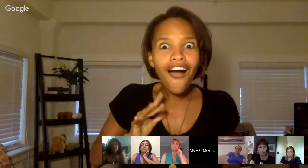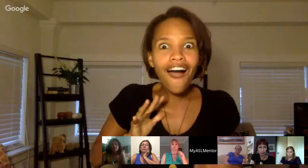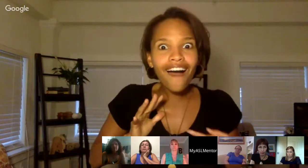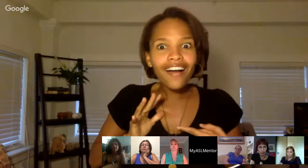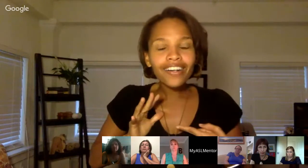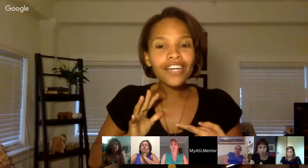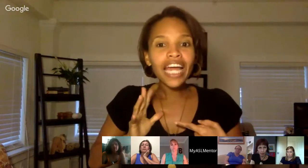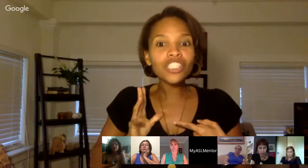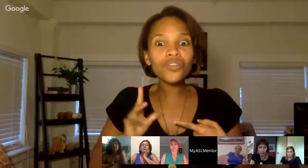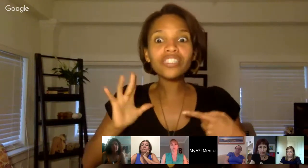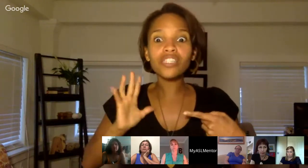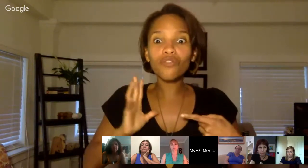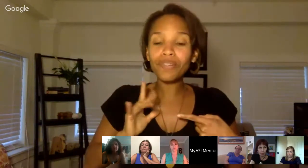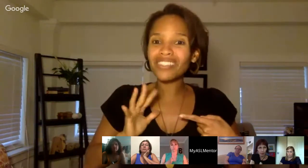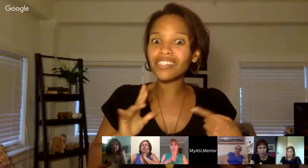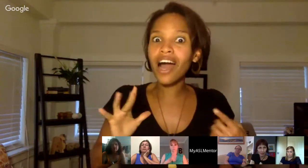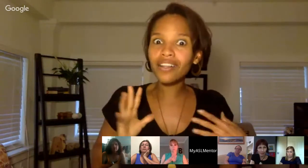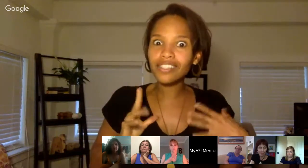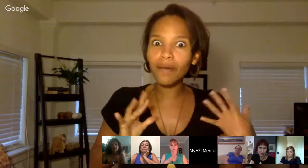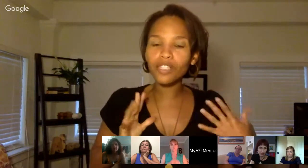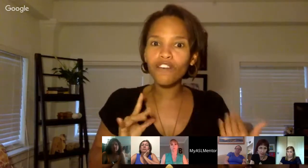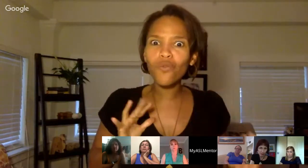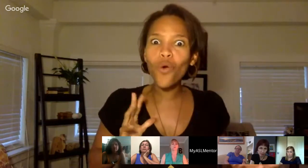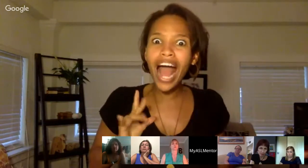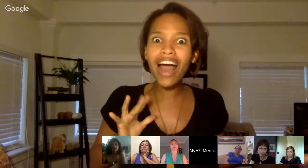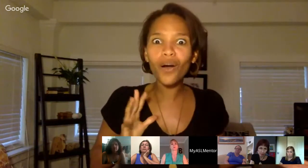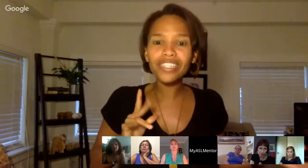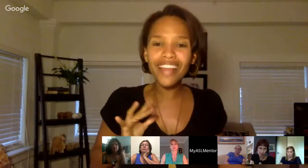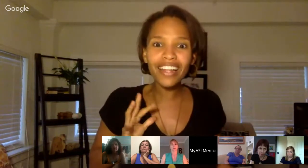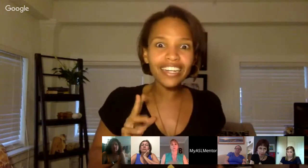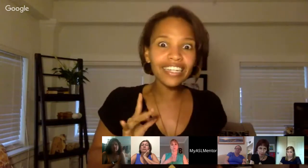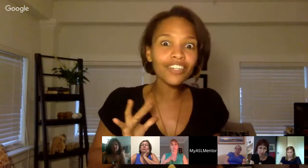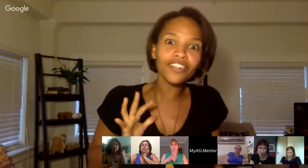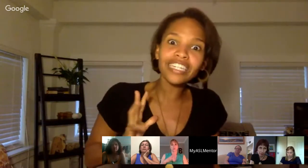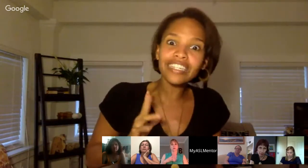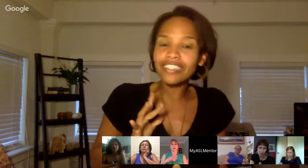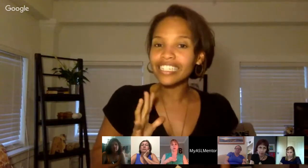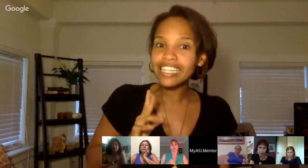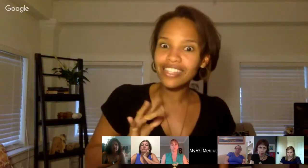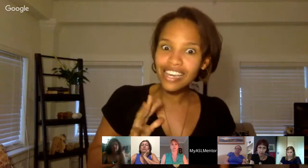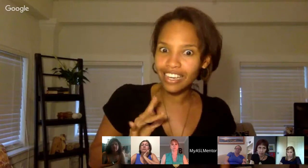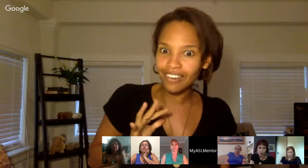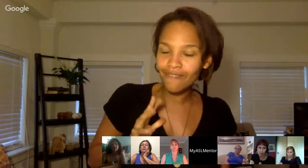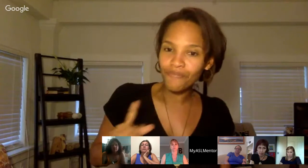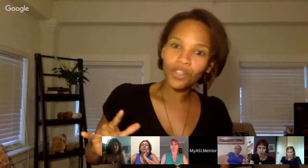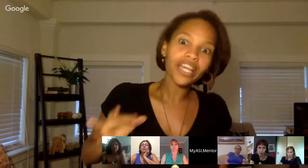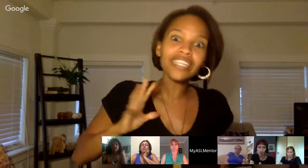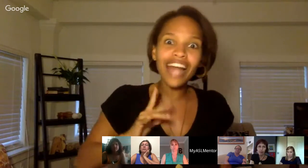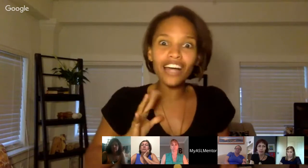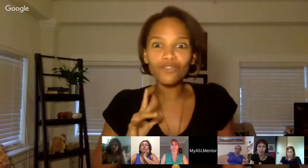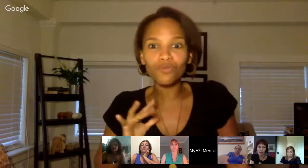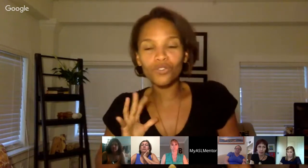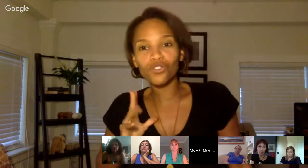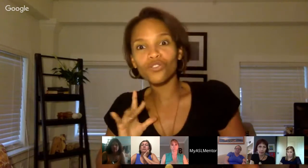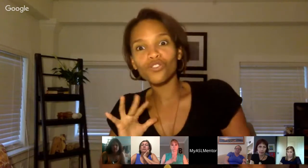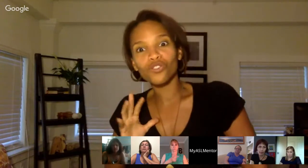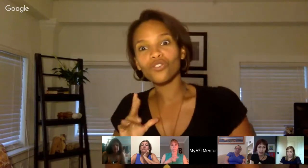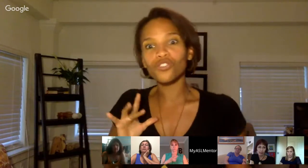support groups. And so this represents the concept of, wow, isn't that a neat thing? Isn't